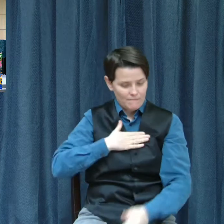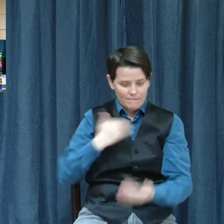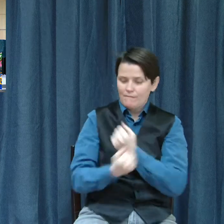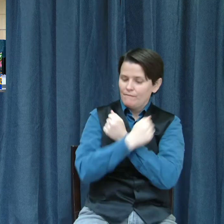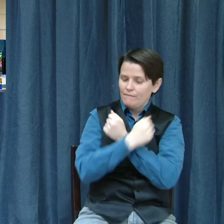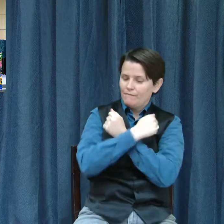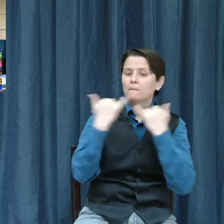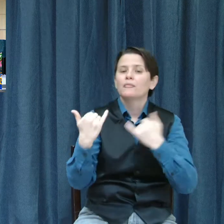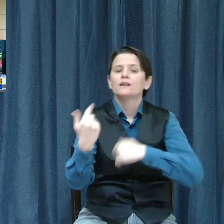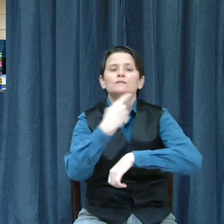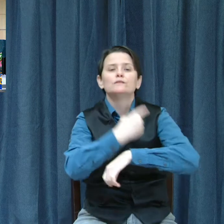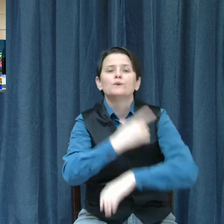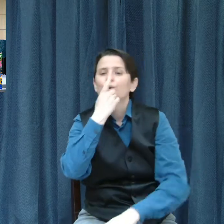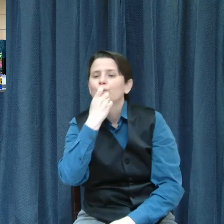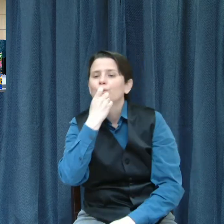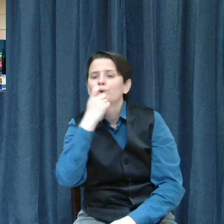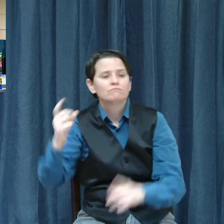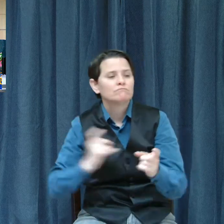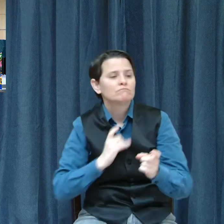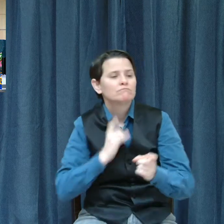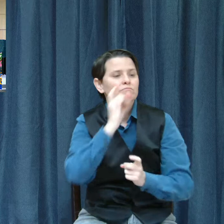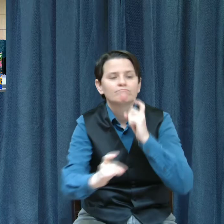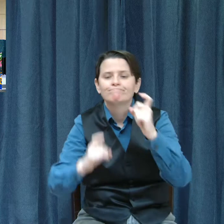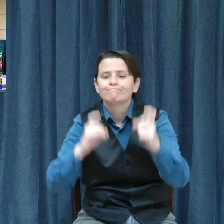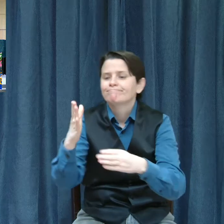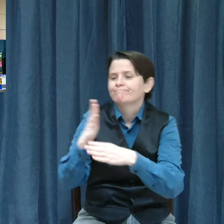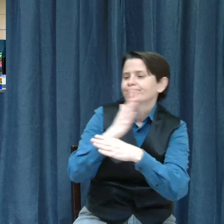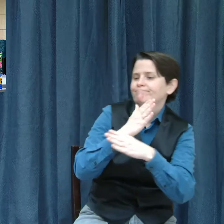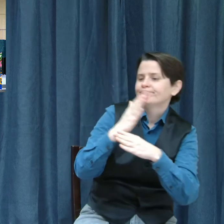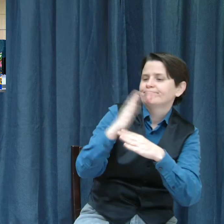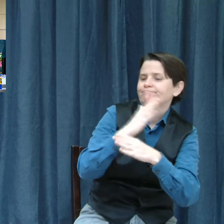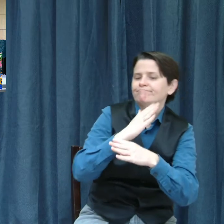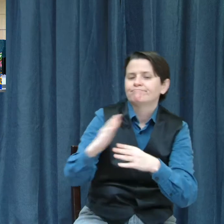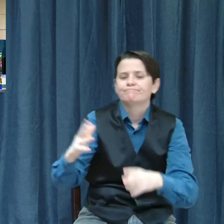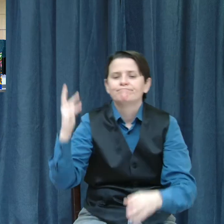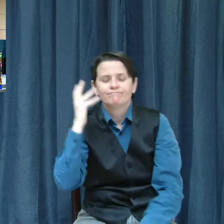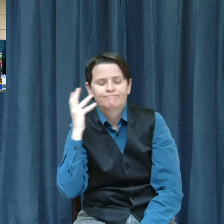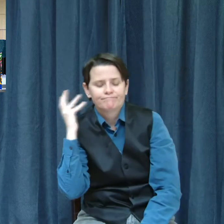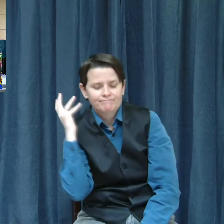Who needs my love today?